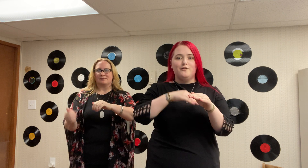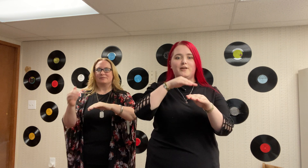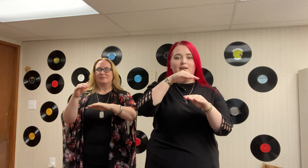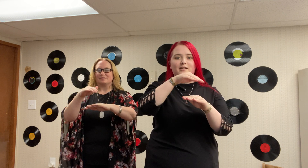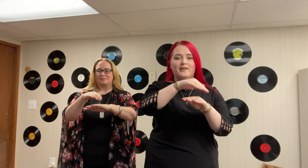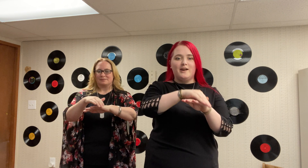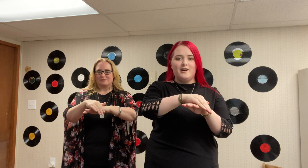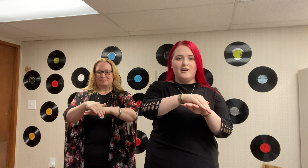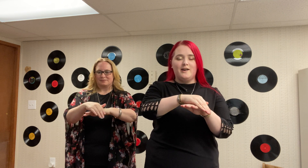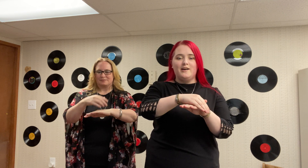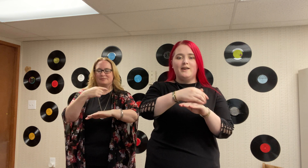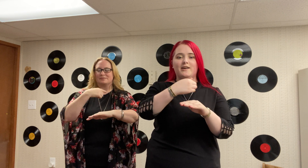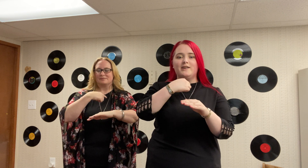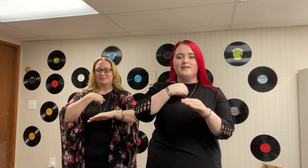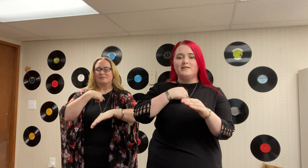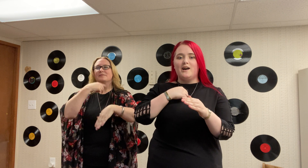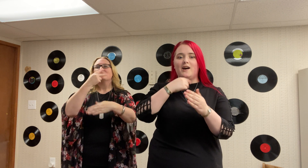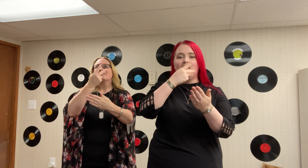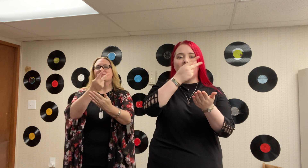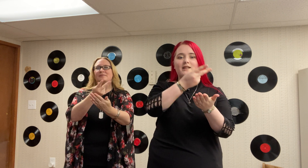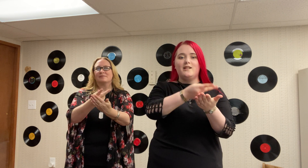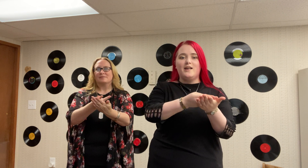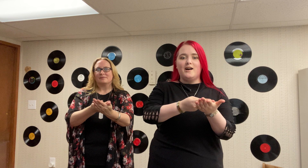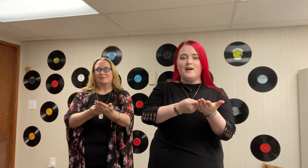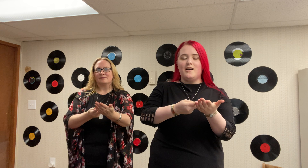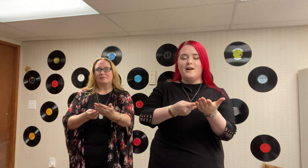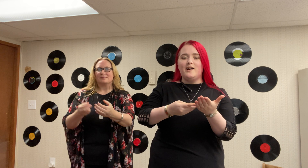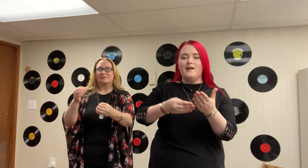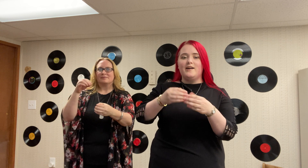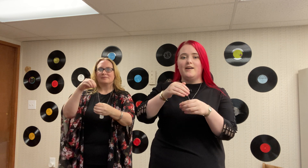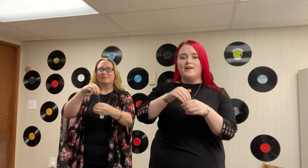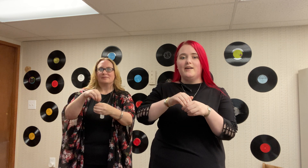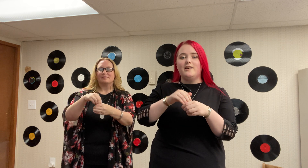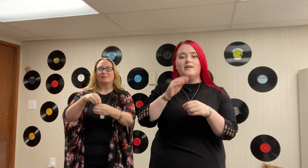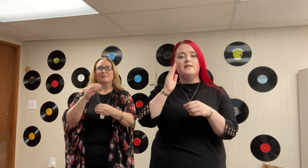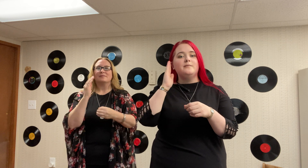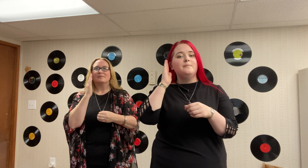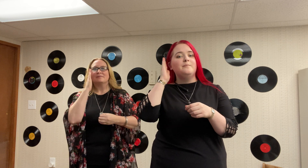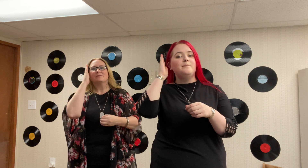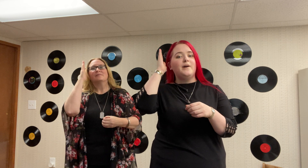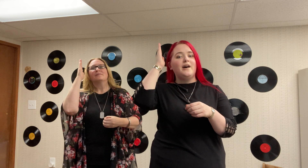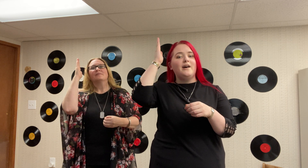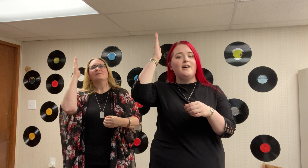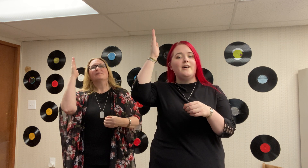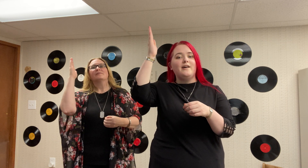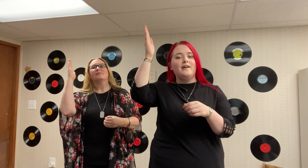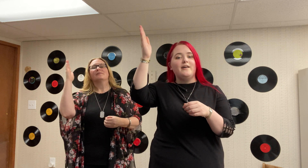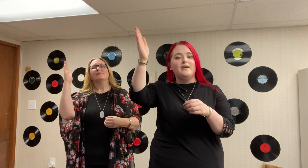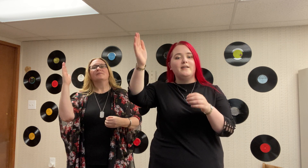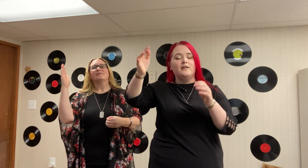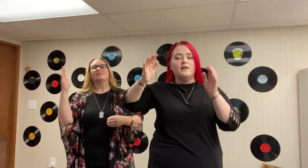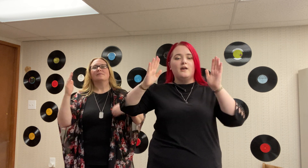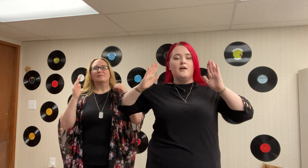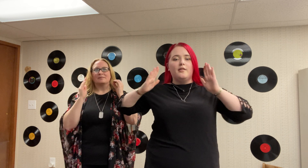every night I lie in bed,